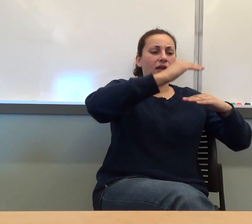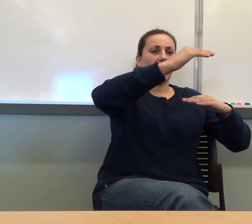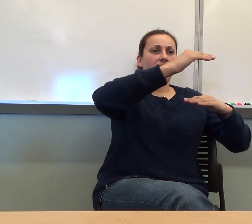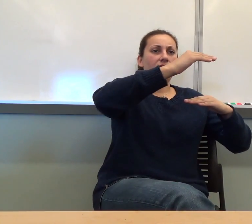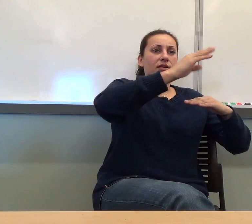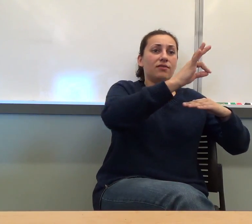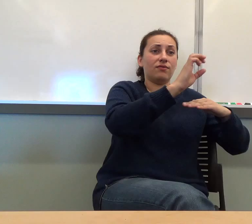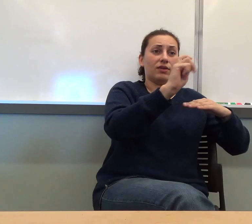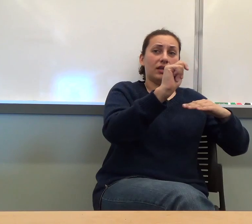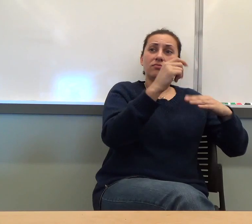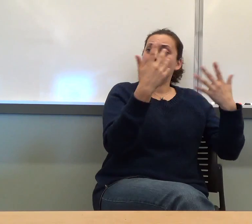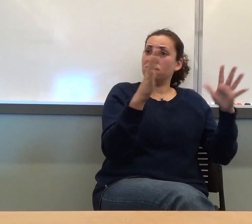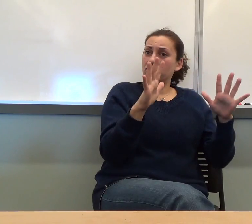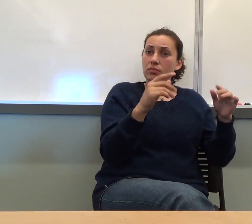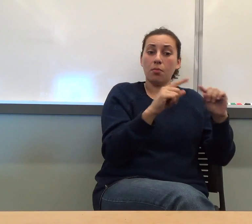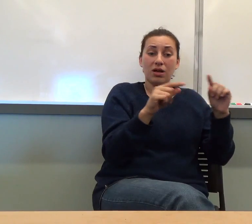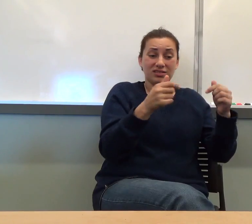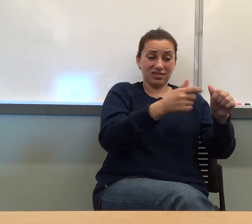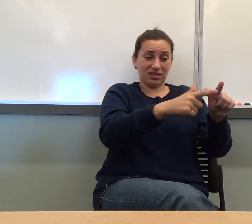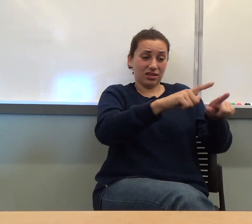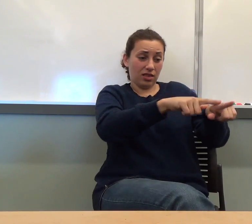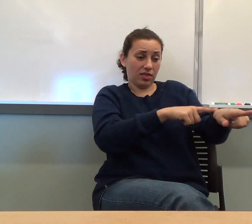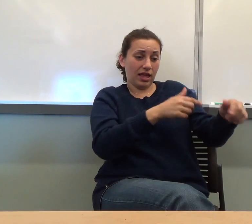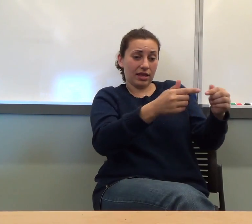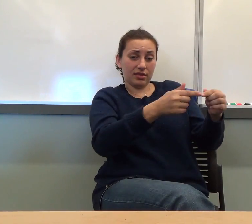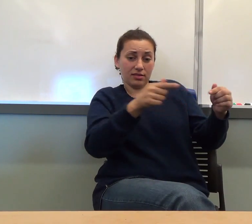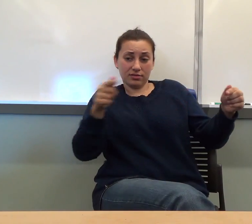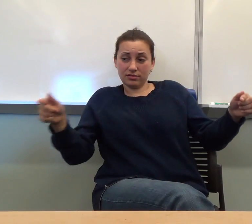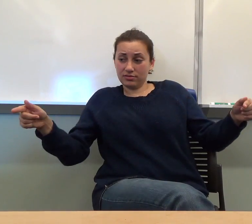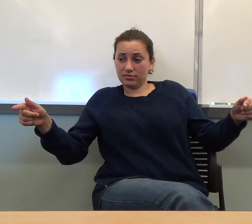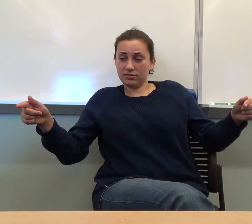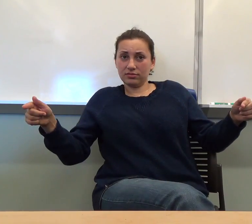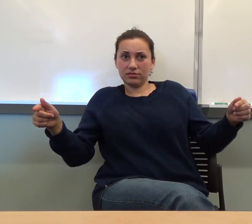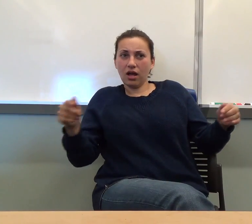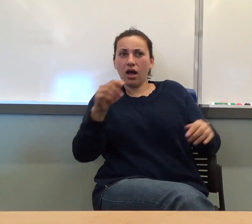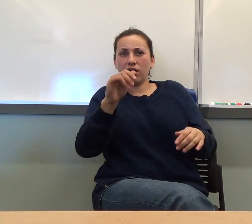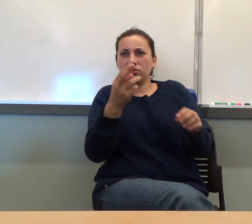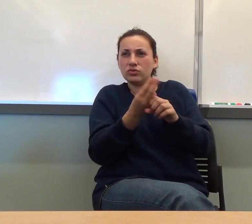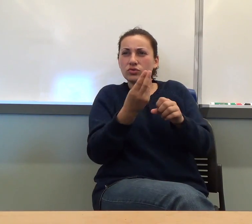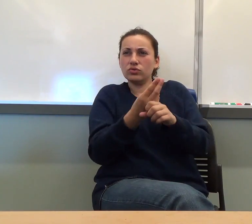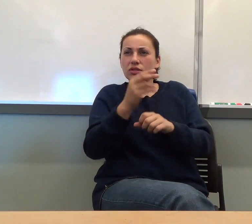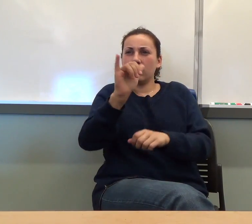feet, you've got to realize that every yard is 3 feet. You've got 12 of them, so 12 times 3 would be